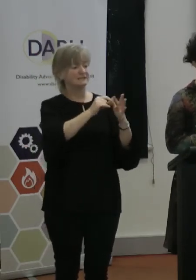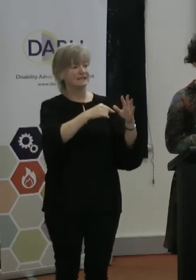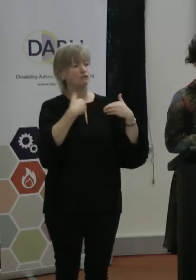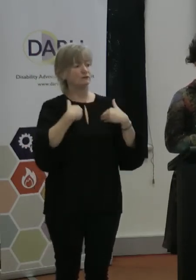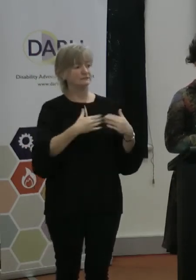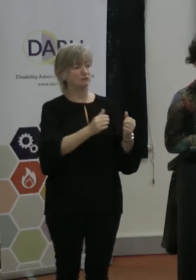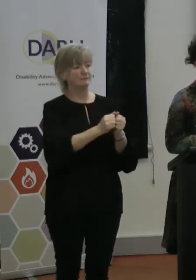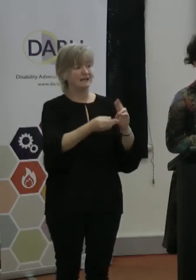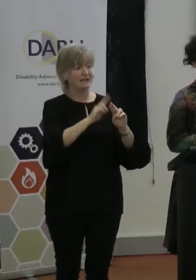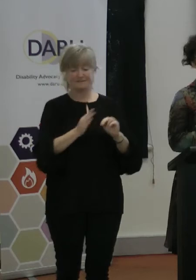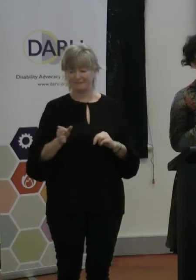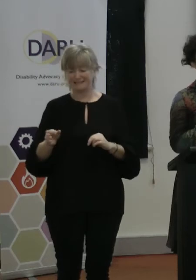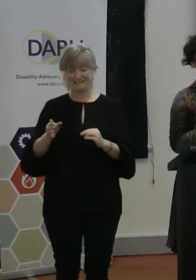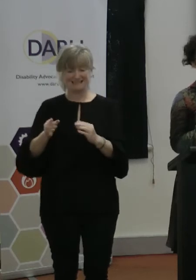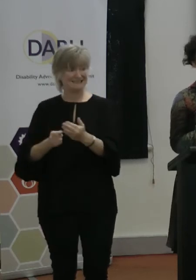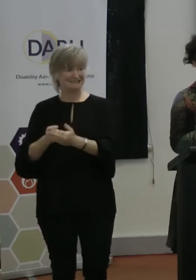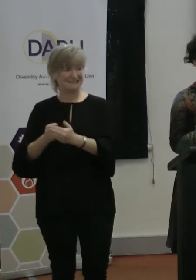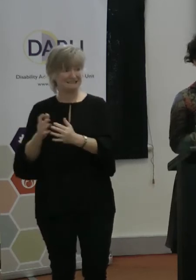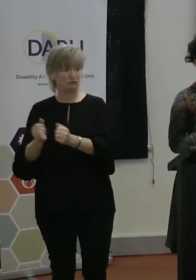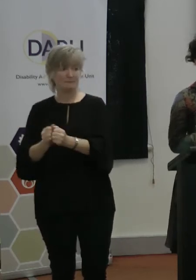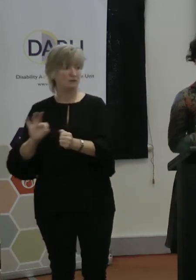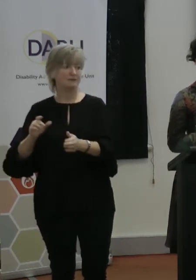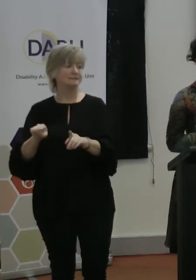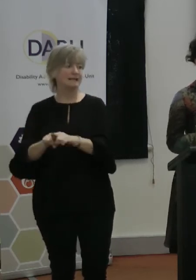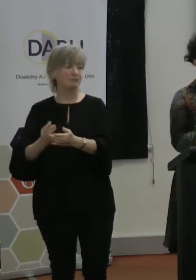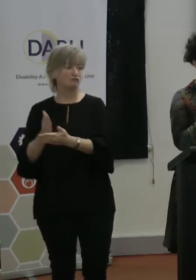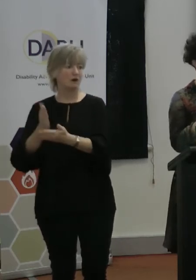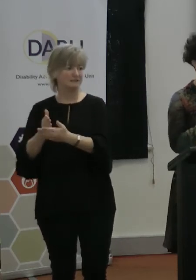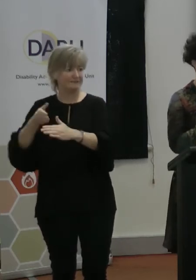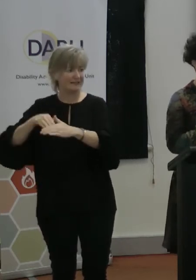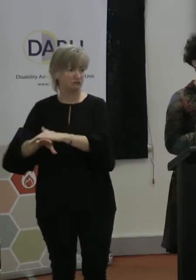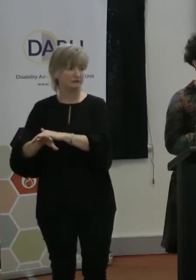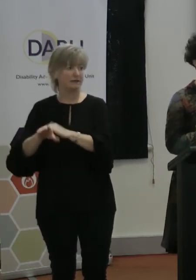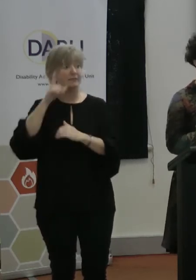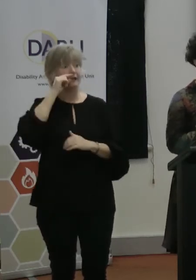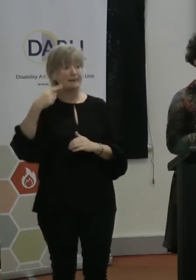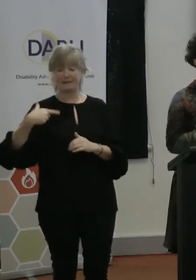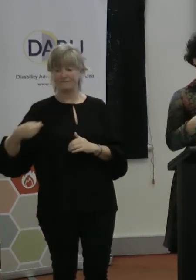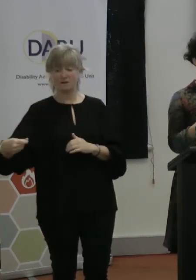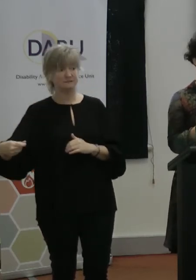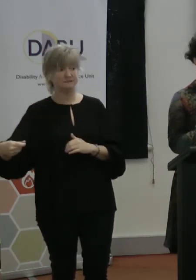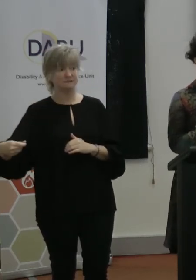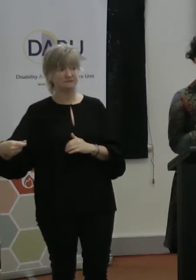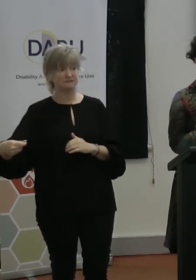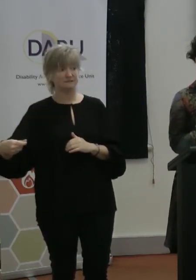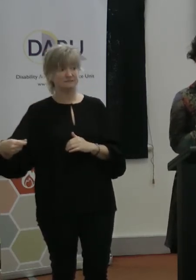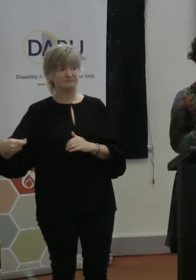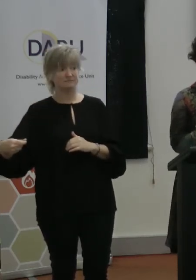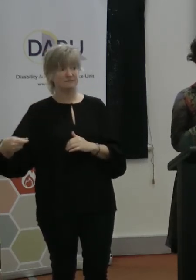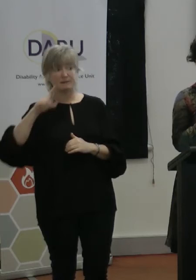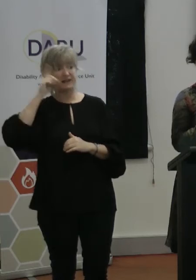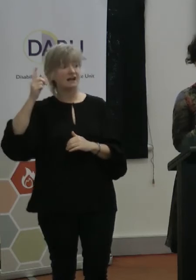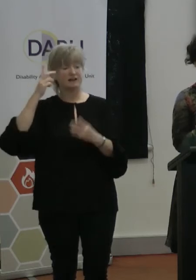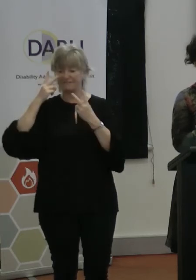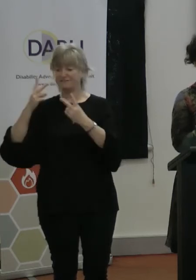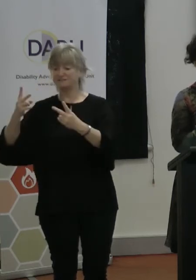it's a tenancy agreement, they don't have the same rights of entry. They can be invited to come and visit the property, but they just can't go out